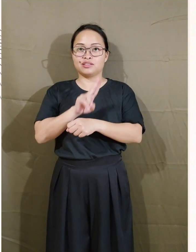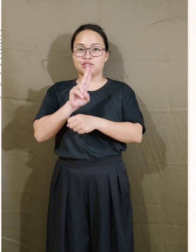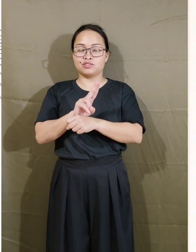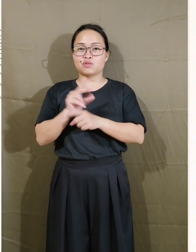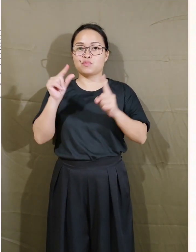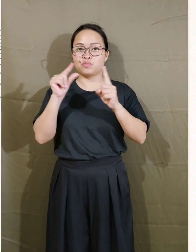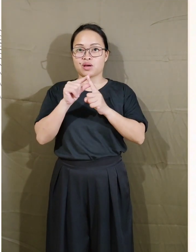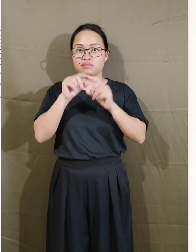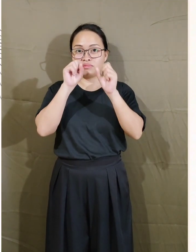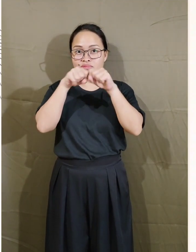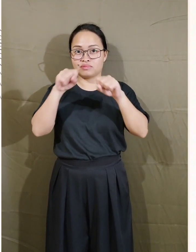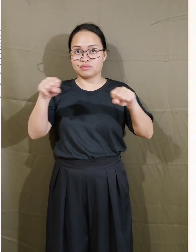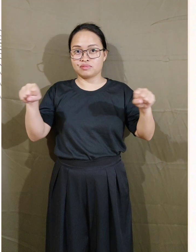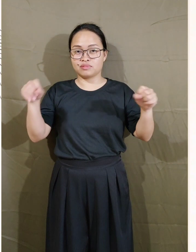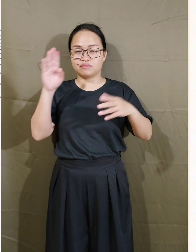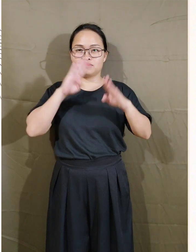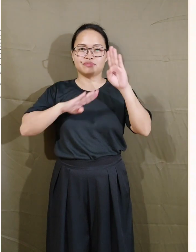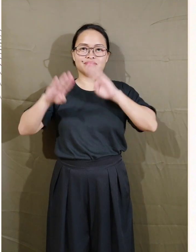problems.